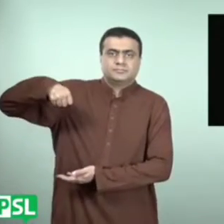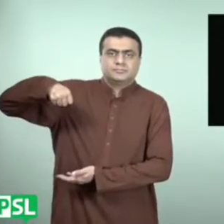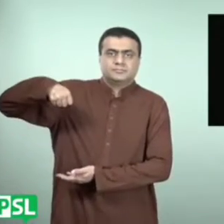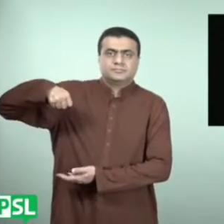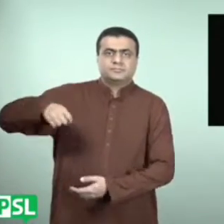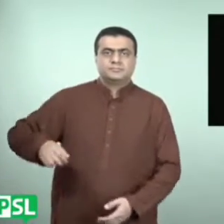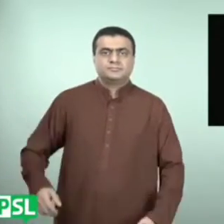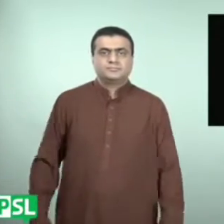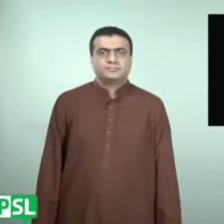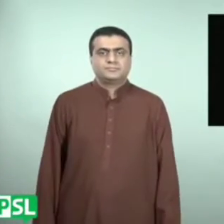Delivery bag.